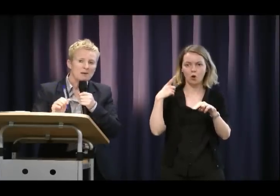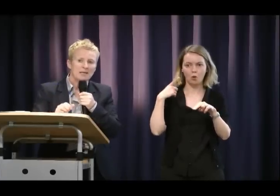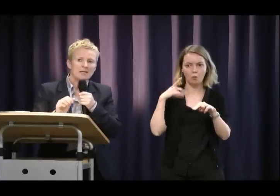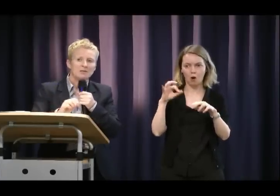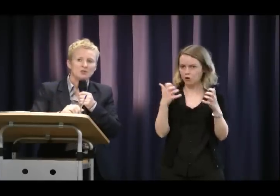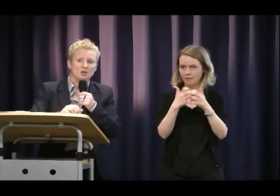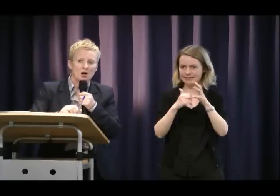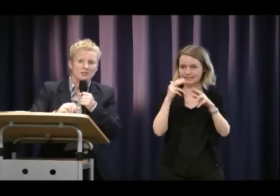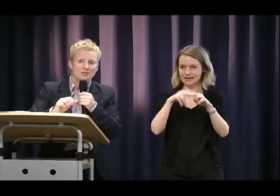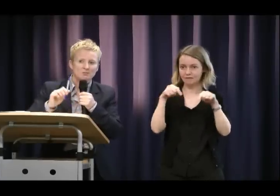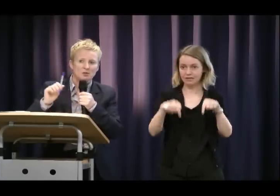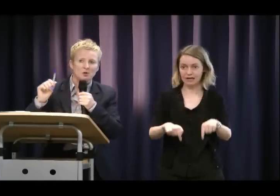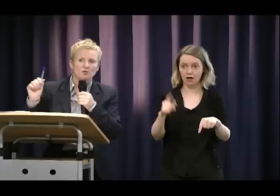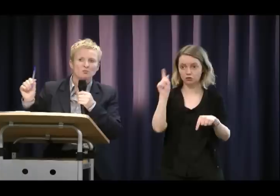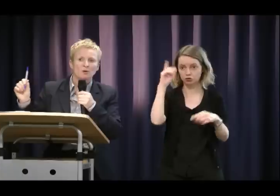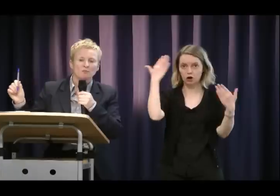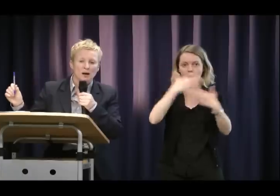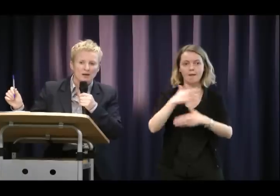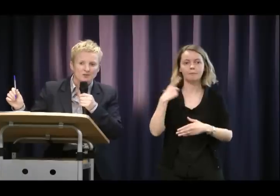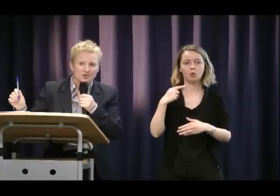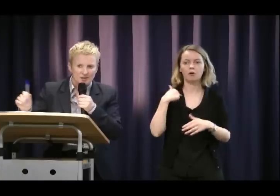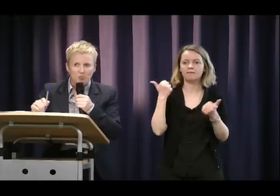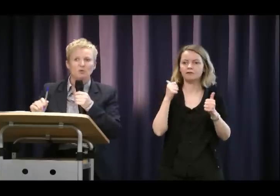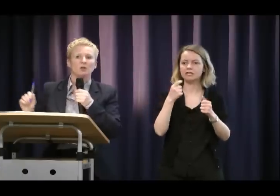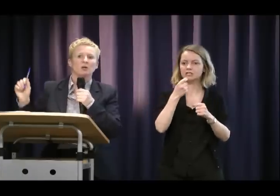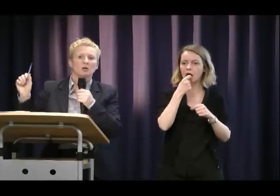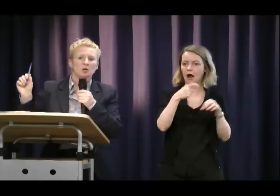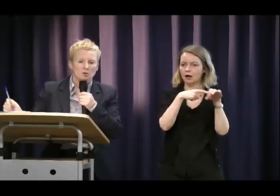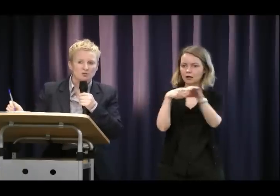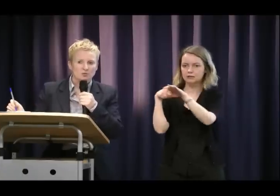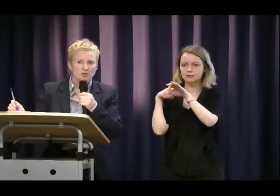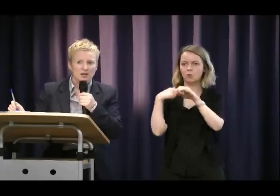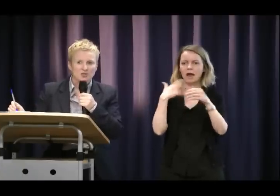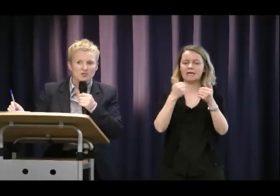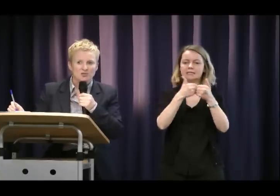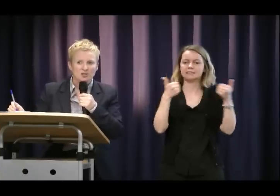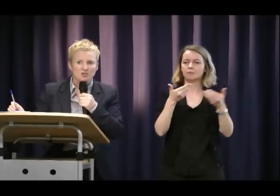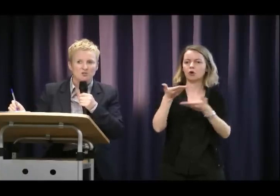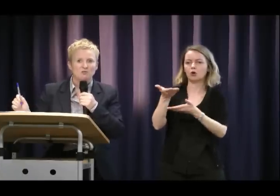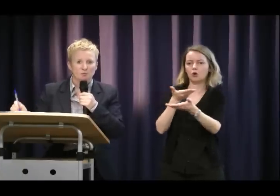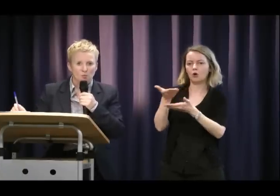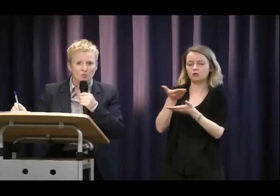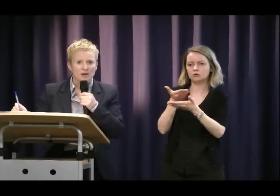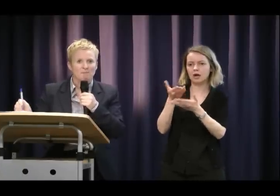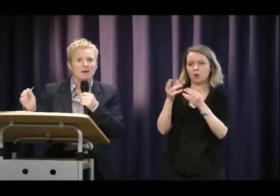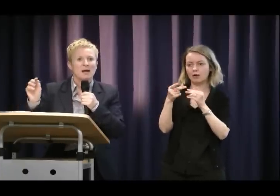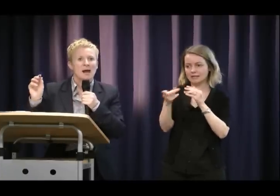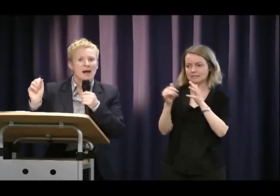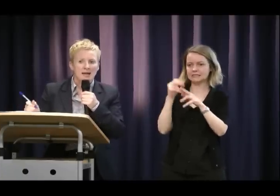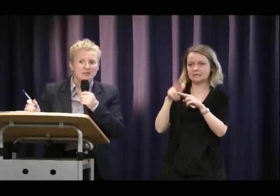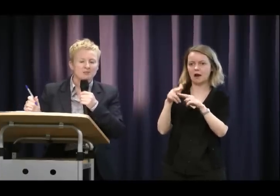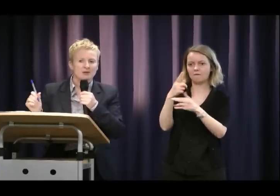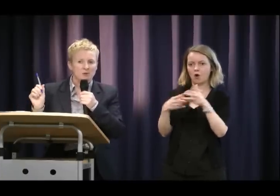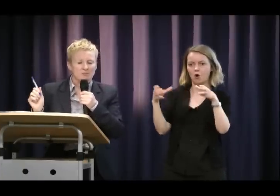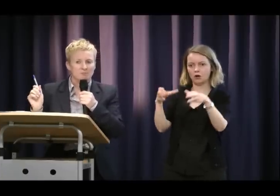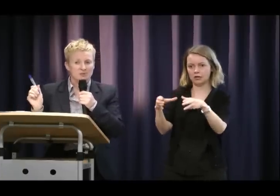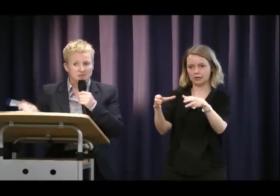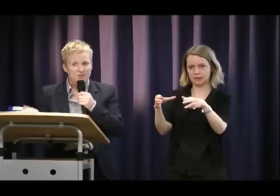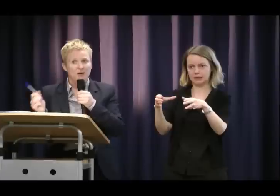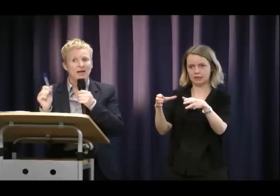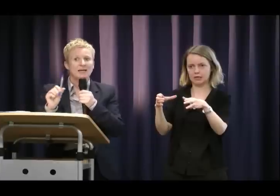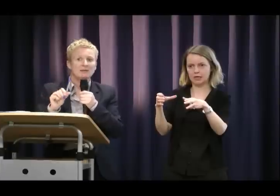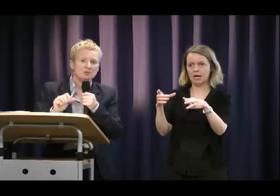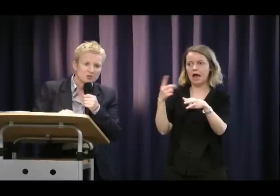not many here tonight is because we've run separate consultation sessions for them and they've